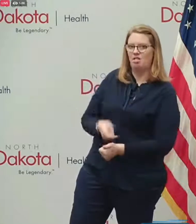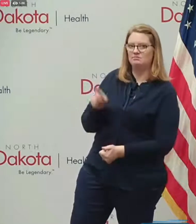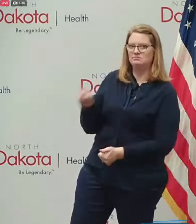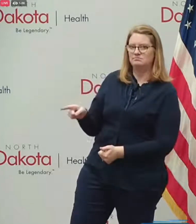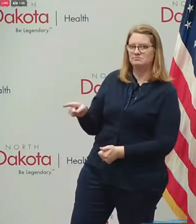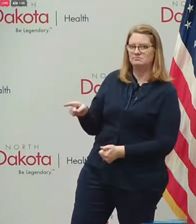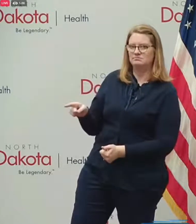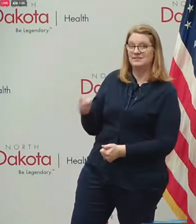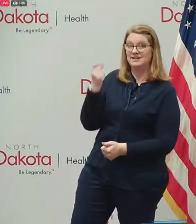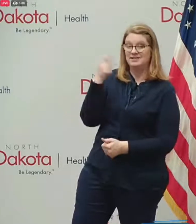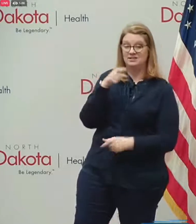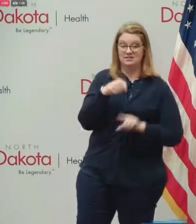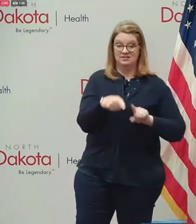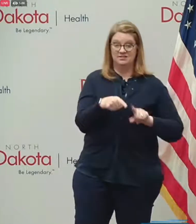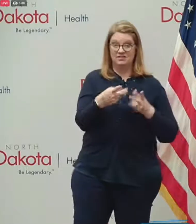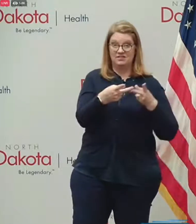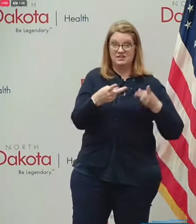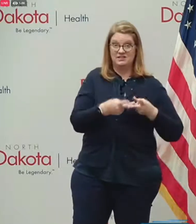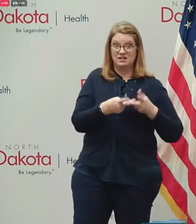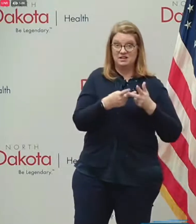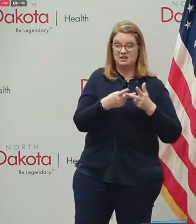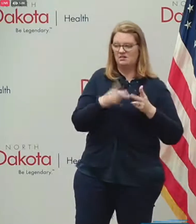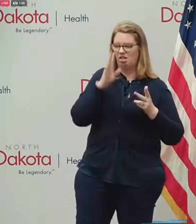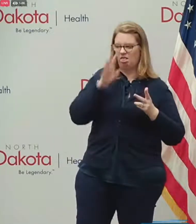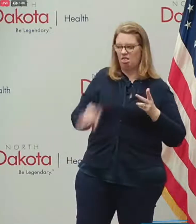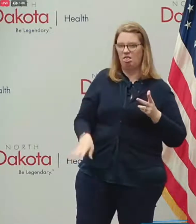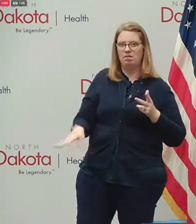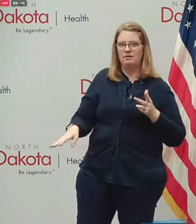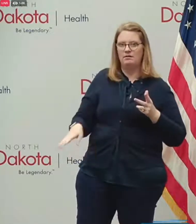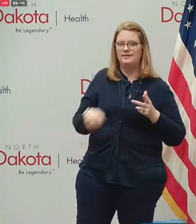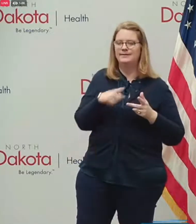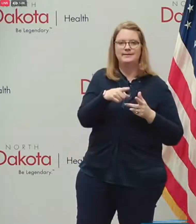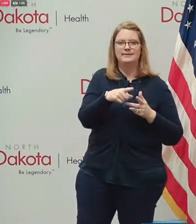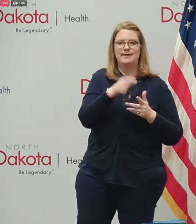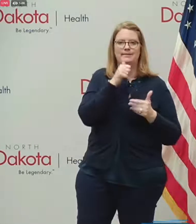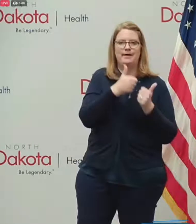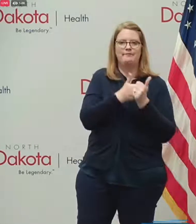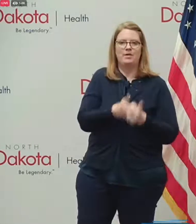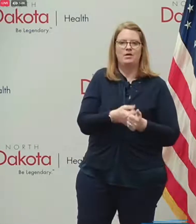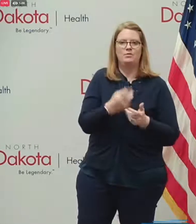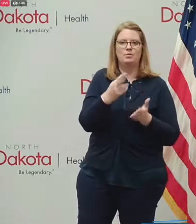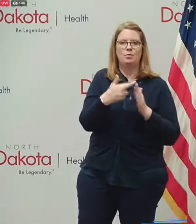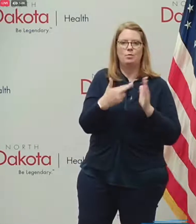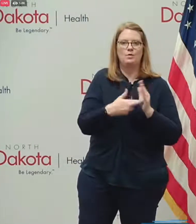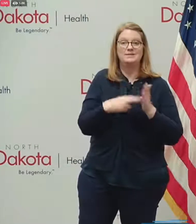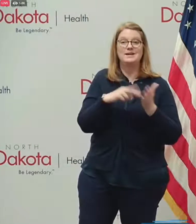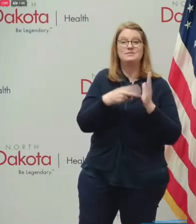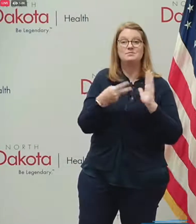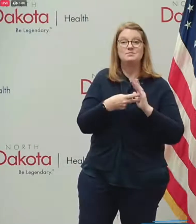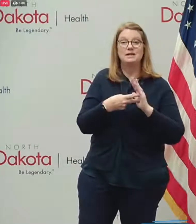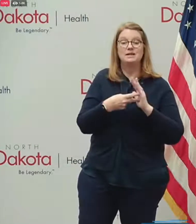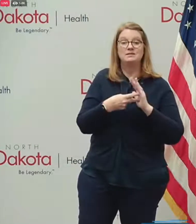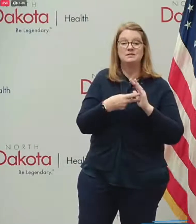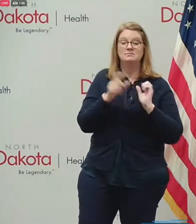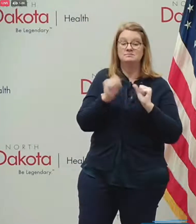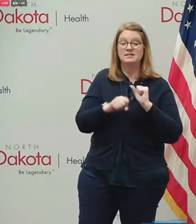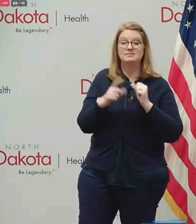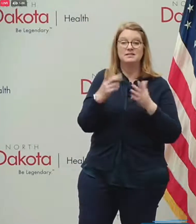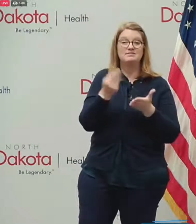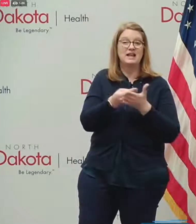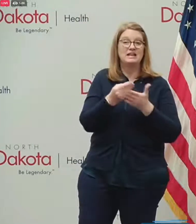don't follow those rules, those facilities fall out of compliance and can have financial penalties for not following